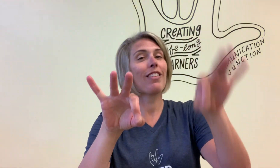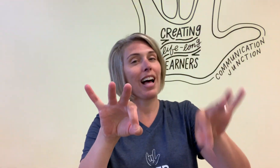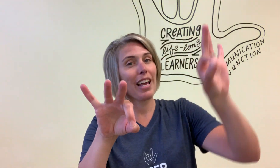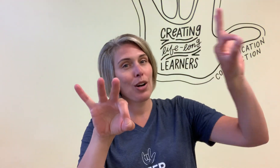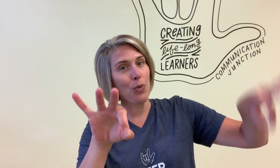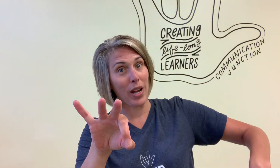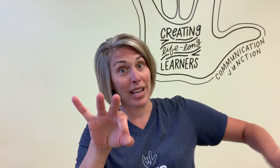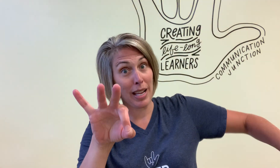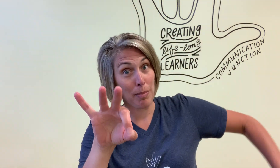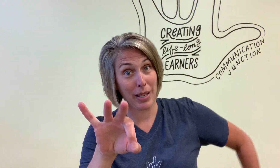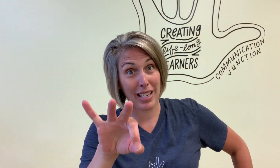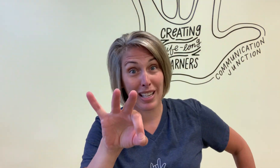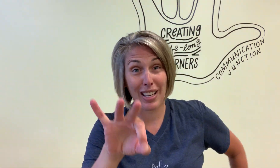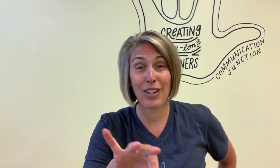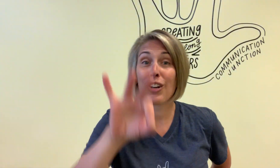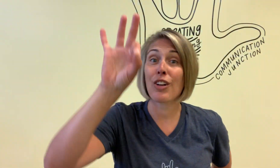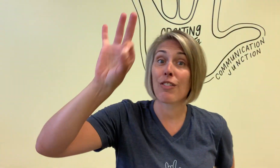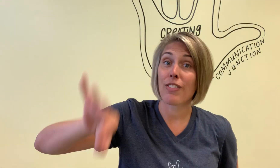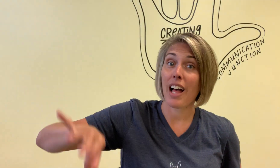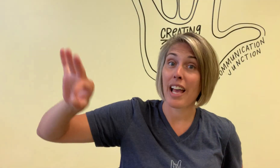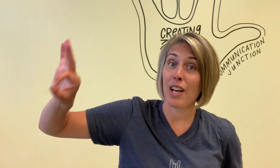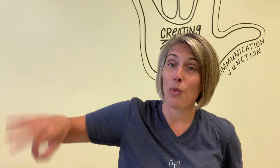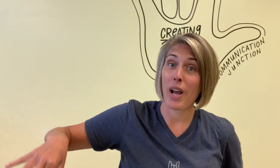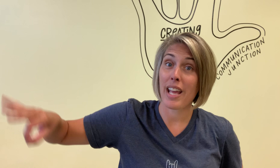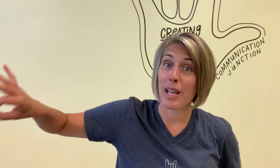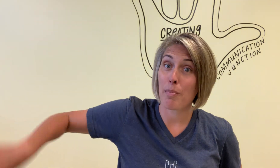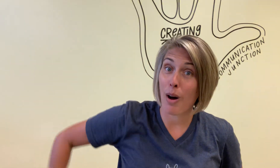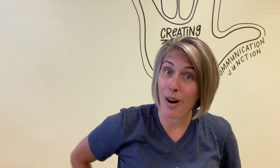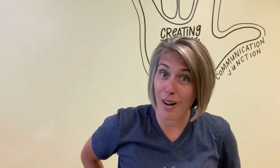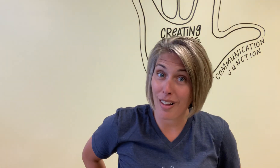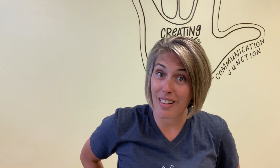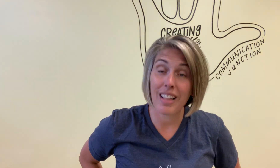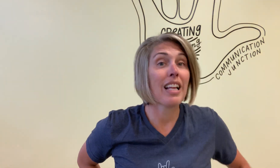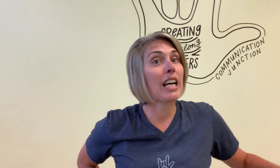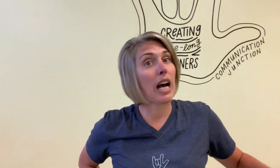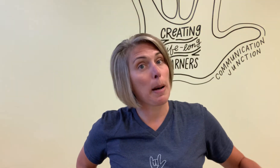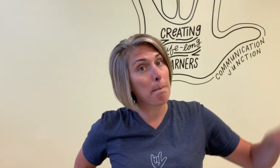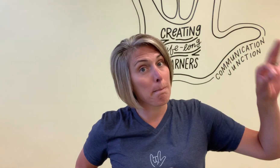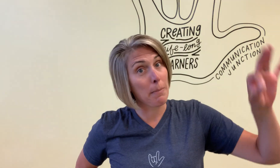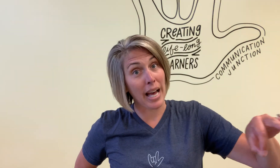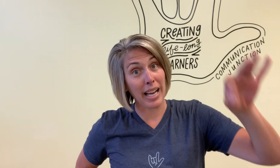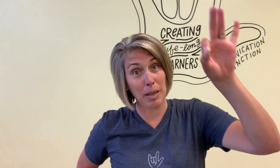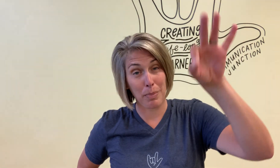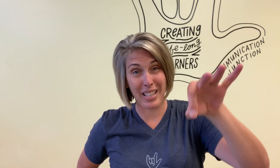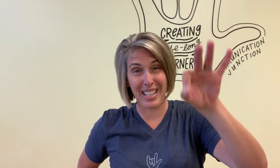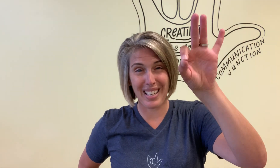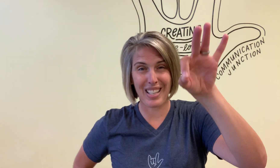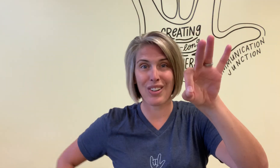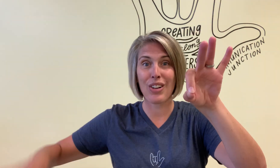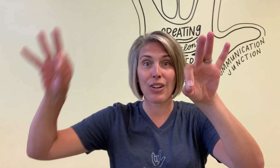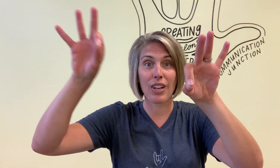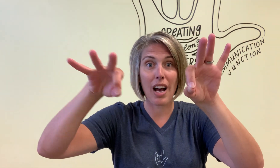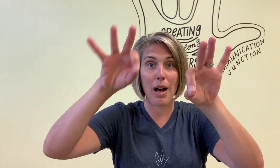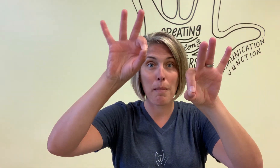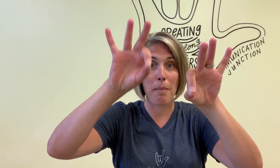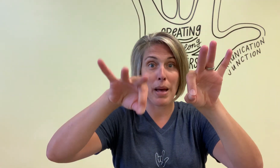Fly away, Peter, fly away, Paul. Come back, Peter, come